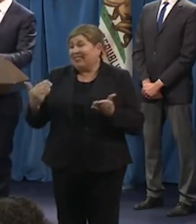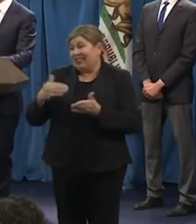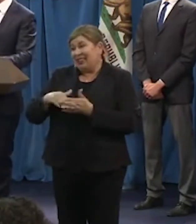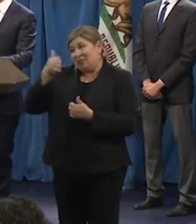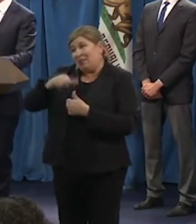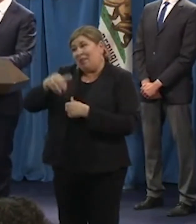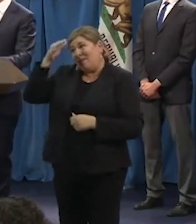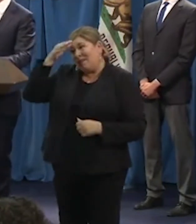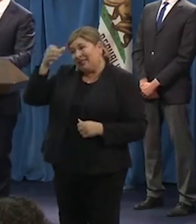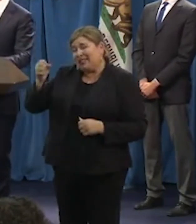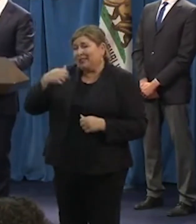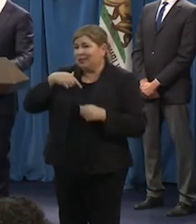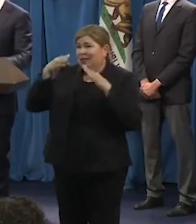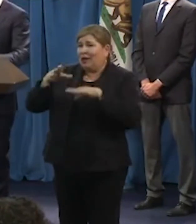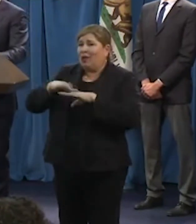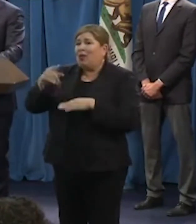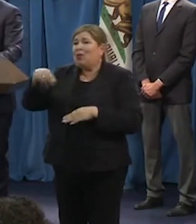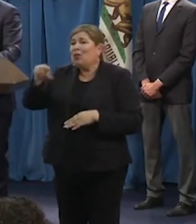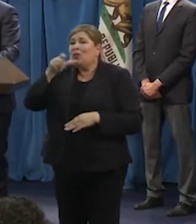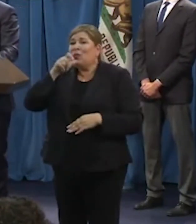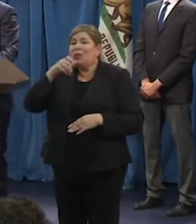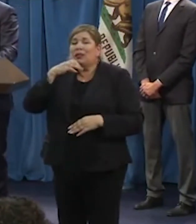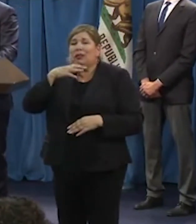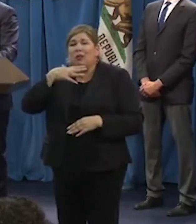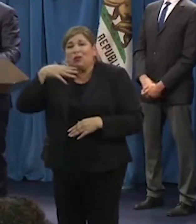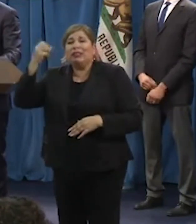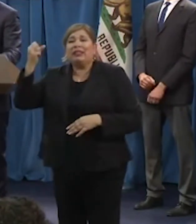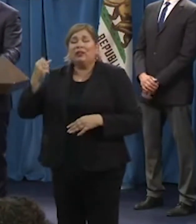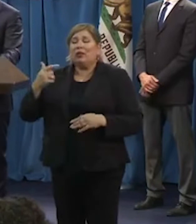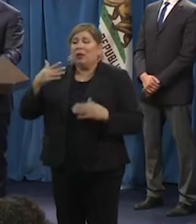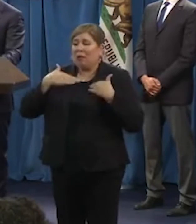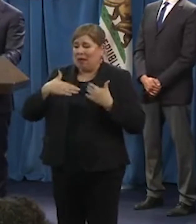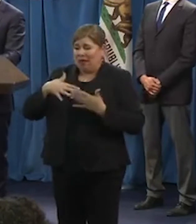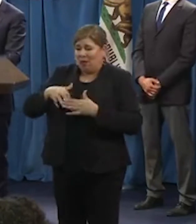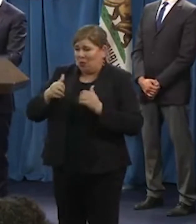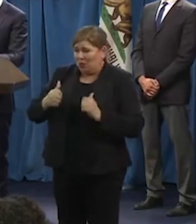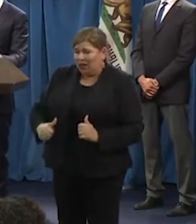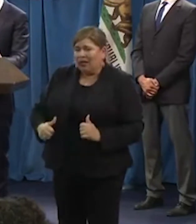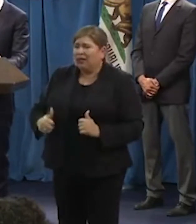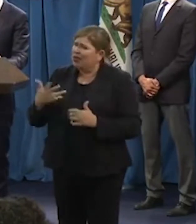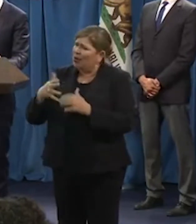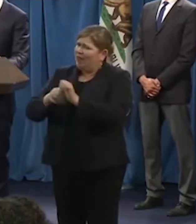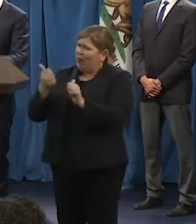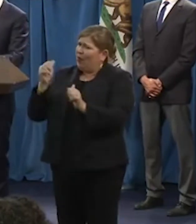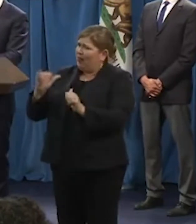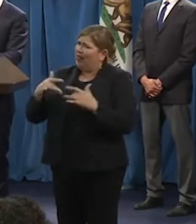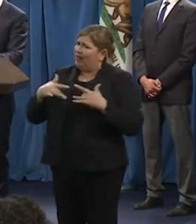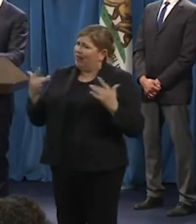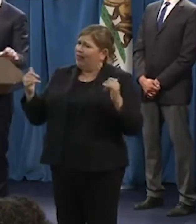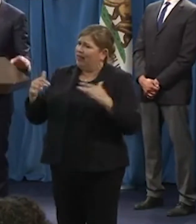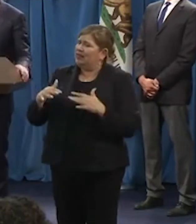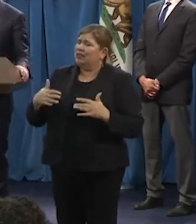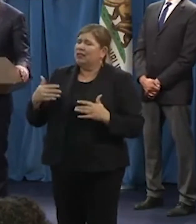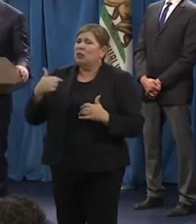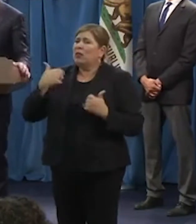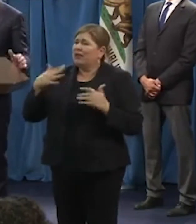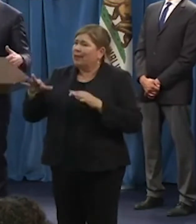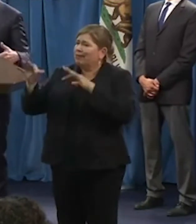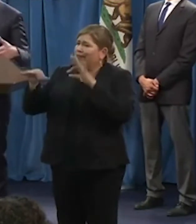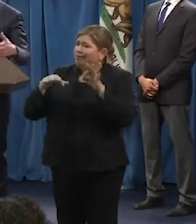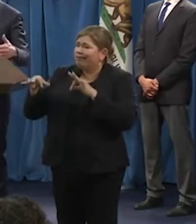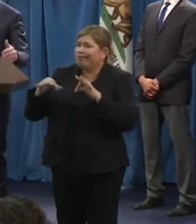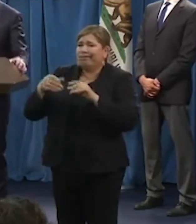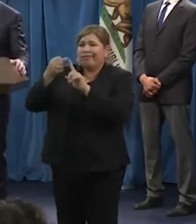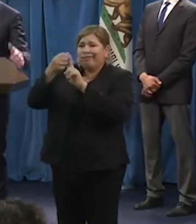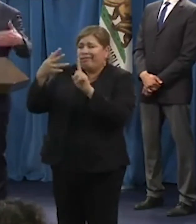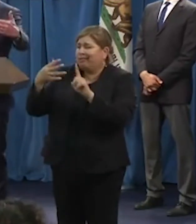compromised immune systems, avoid those events. Common sense. We lay out our guidelines in detailed terms of how